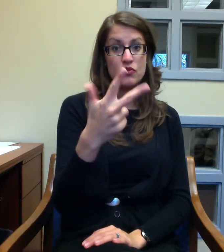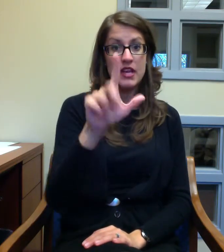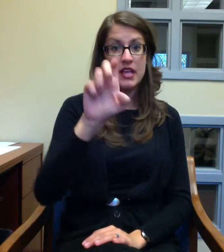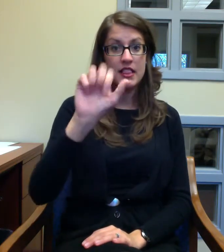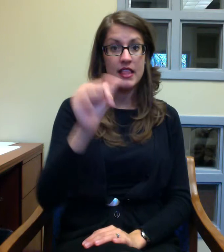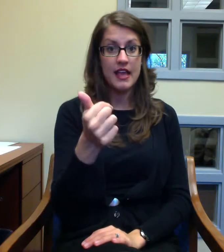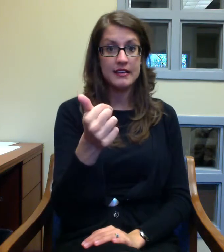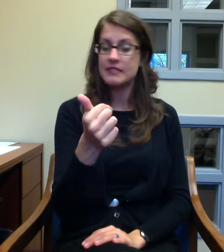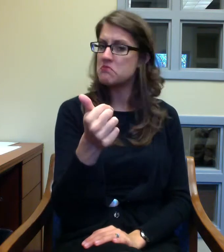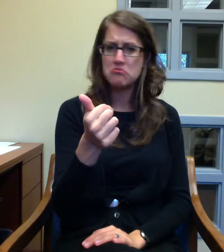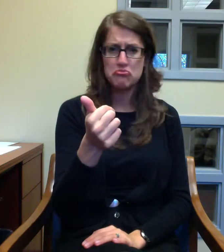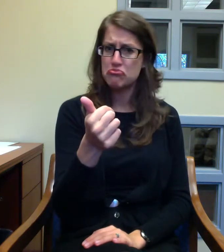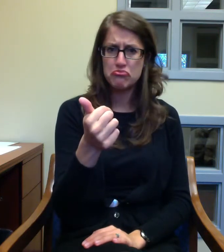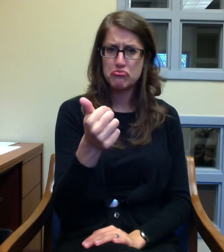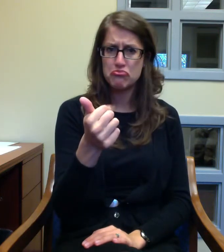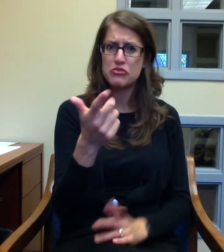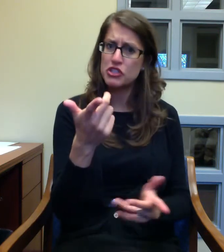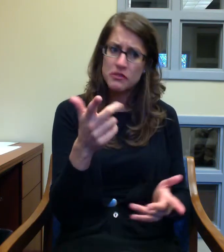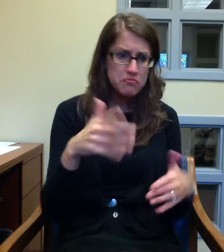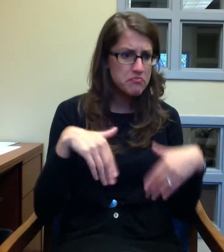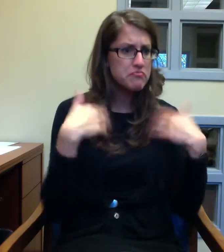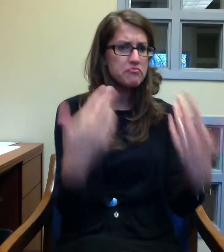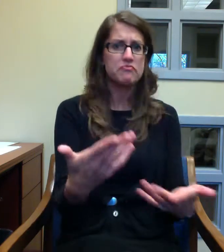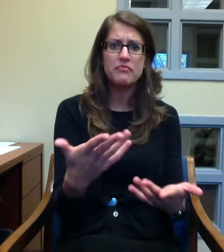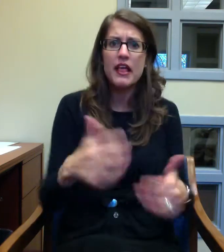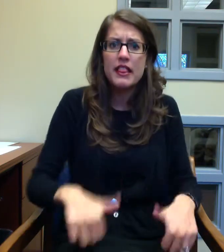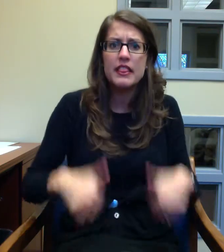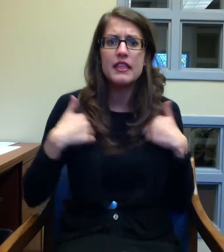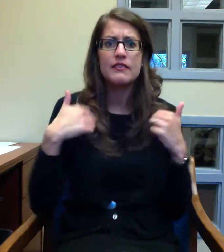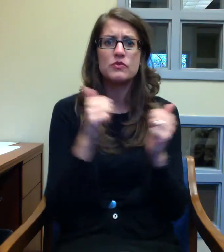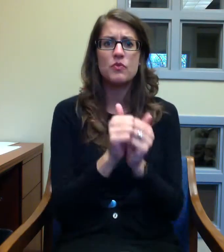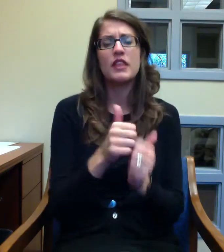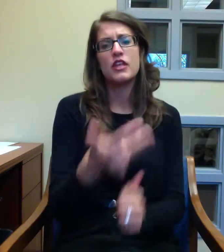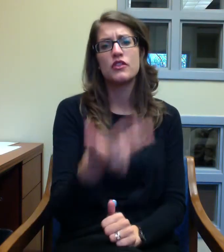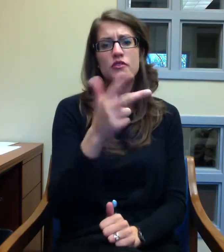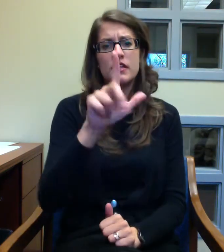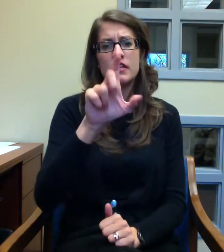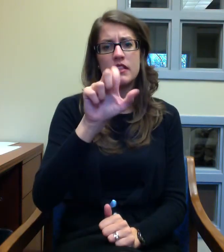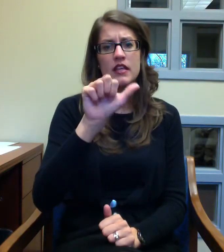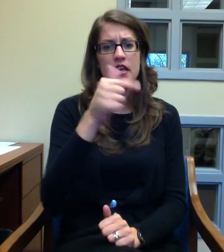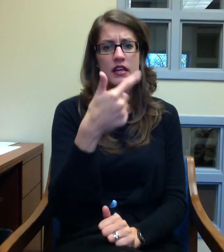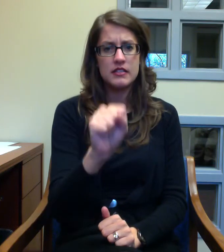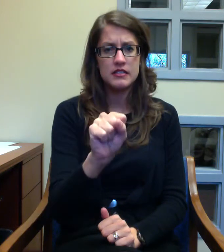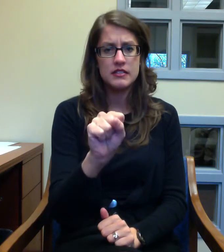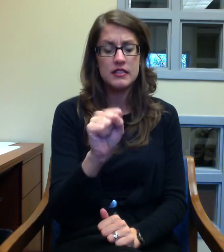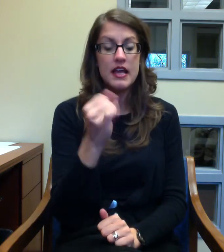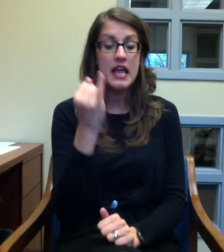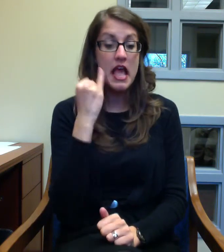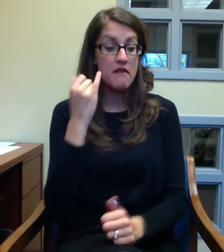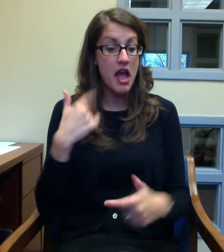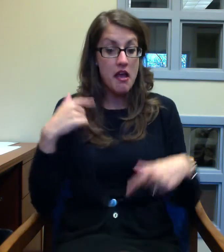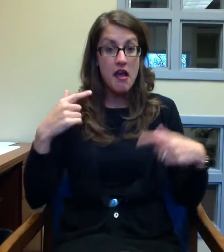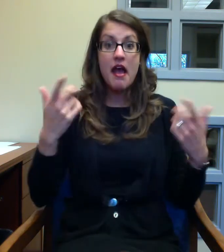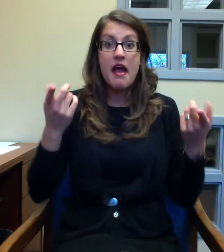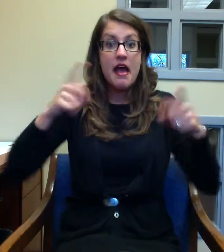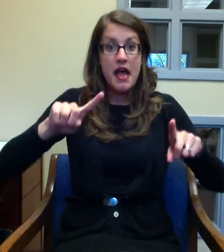But when we wind up in a wheelchair or in a hospital, we may suffer. We may suffer because we think we